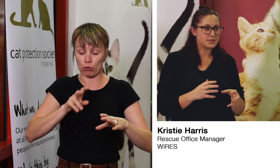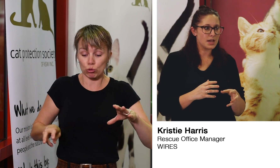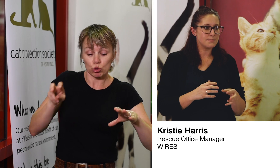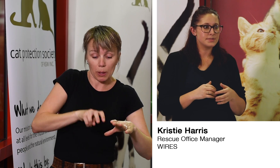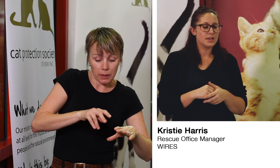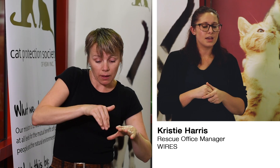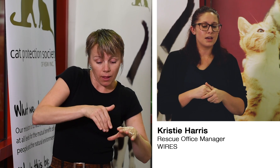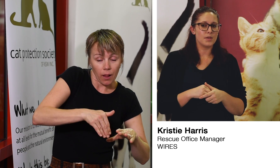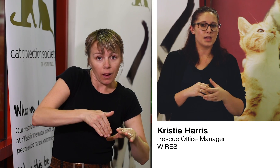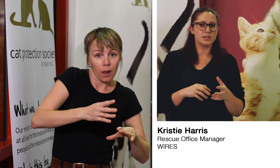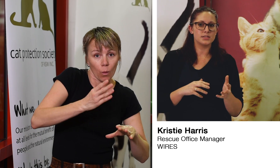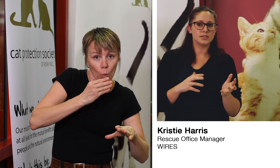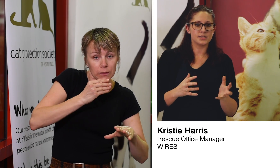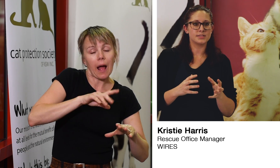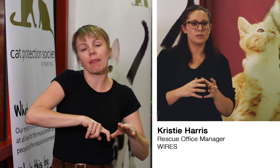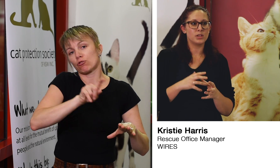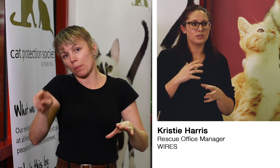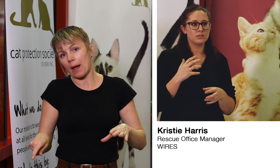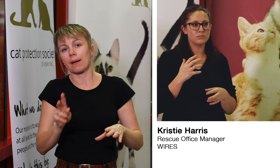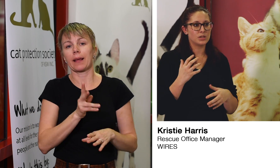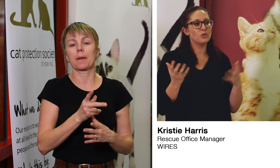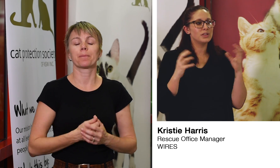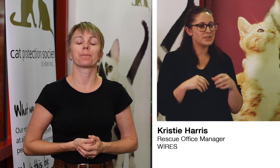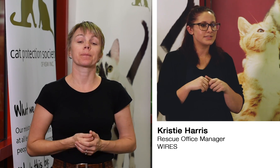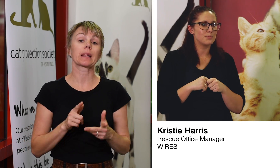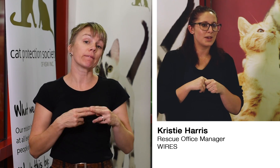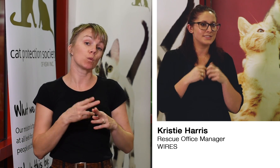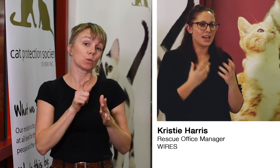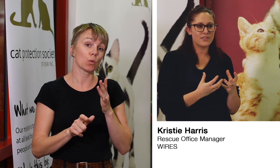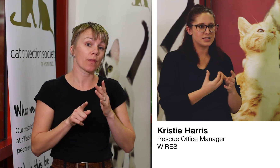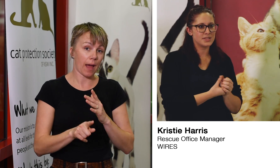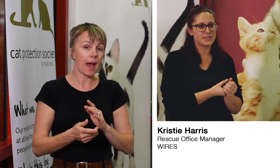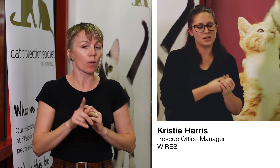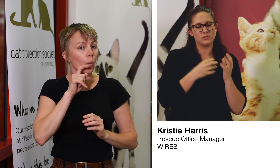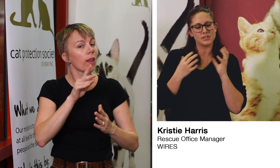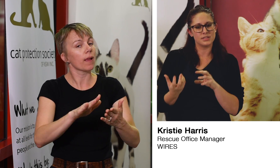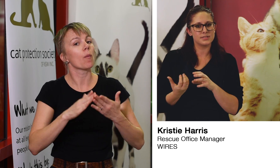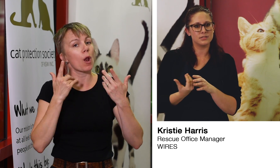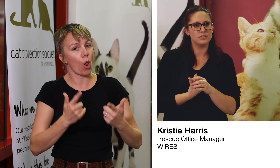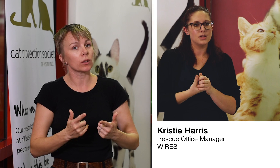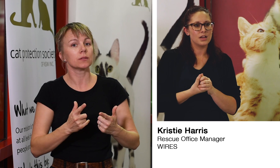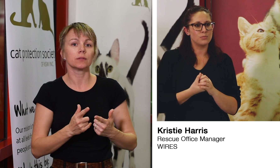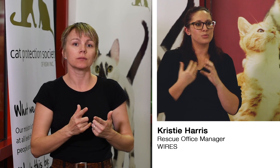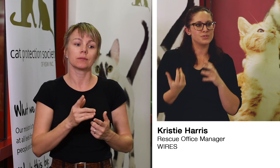couple of steps, and as I said, we can all live in the same place and have our domestic animals and